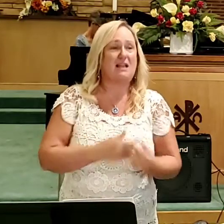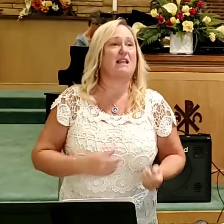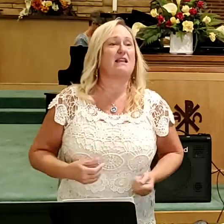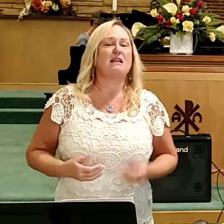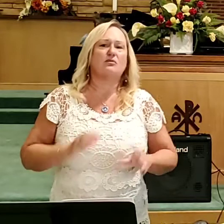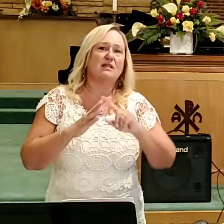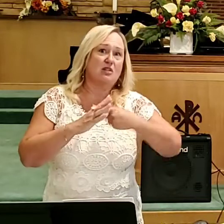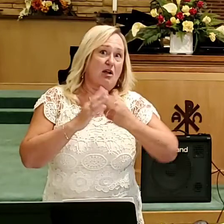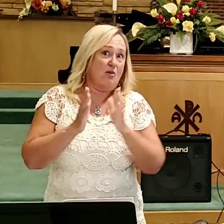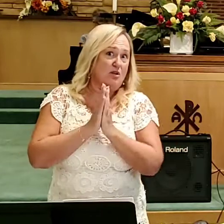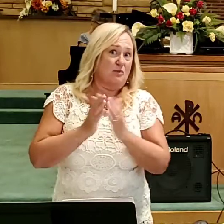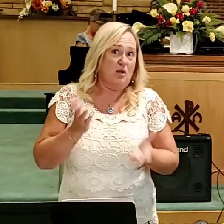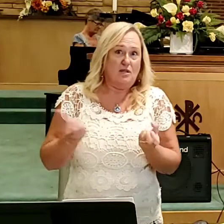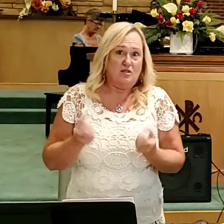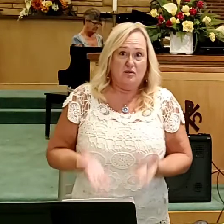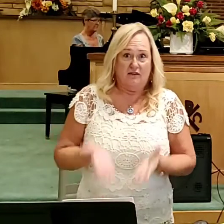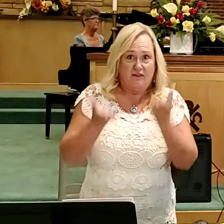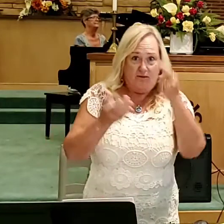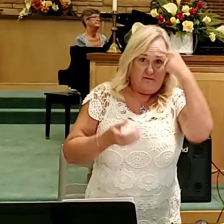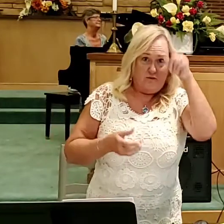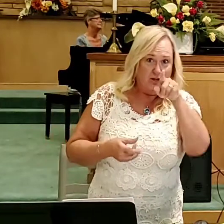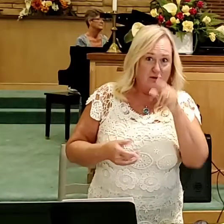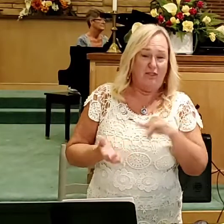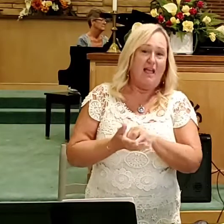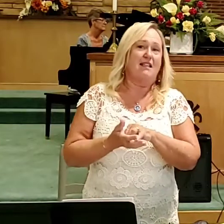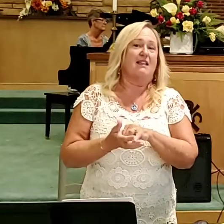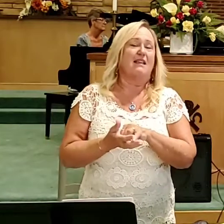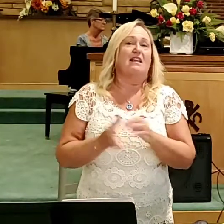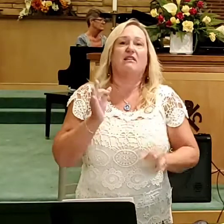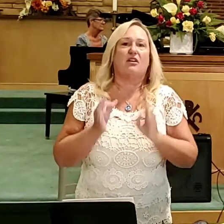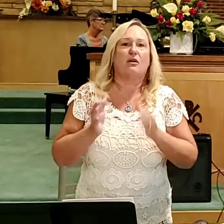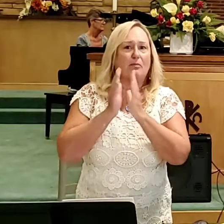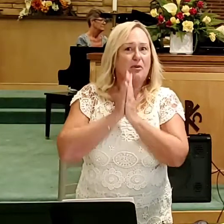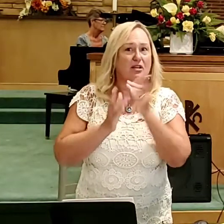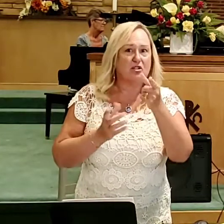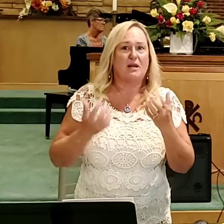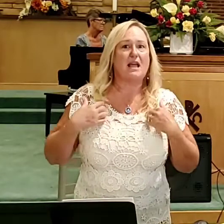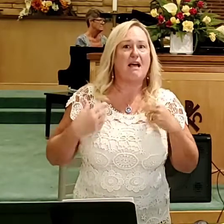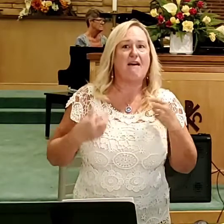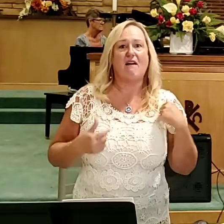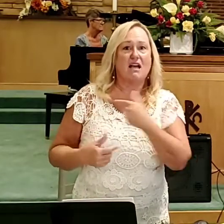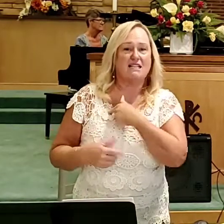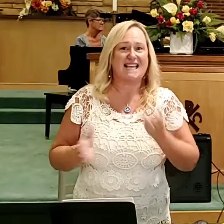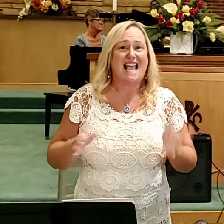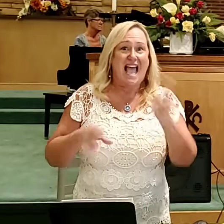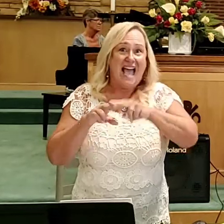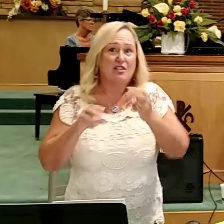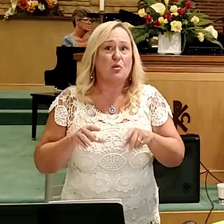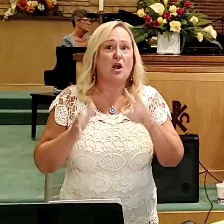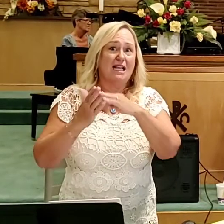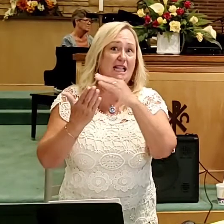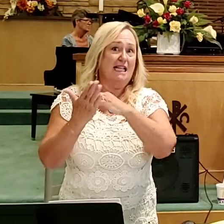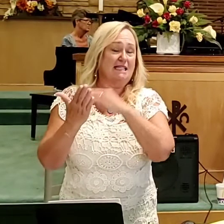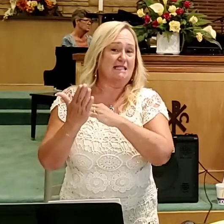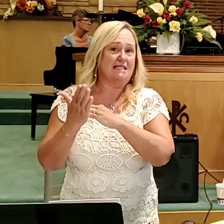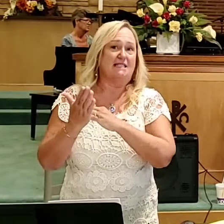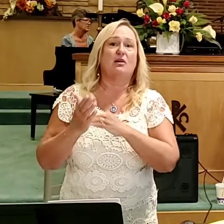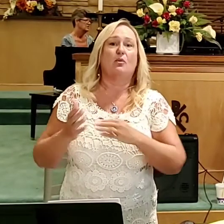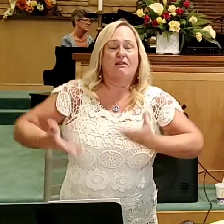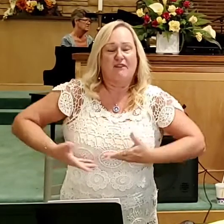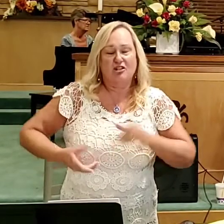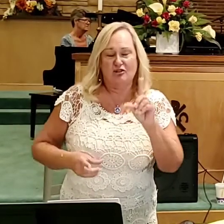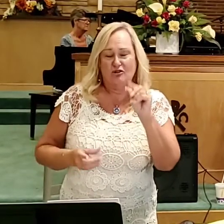we begin worship, we want to lift up for you that if there are prayers you would have us add to our prayer list, we